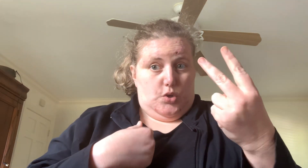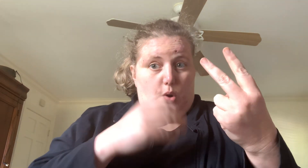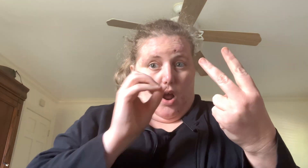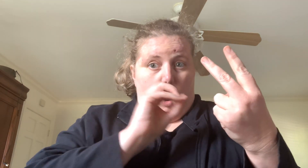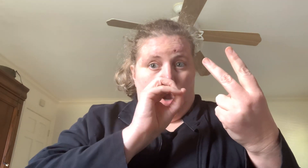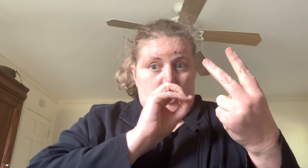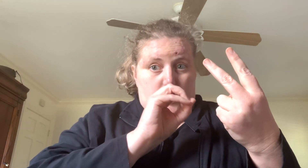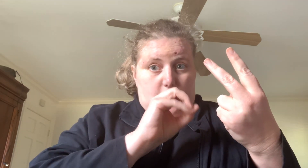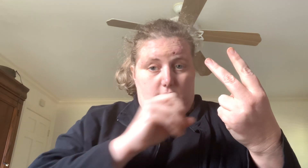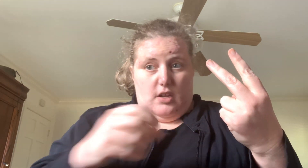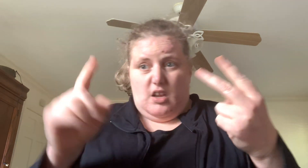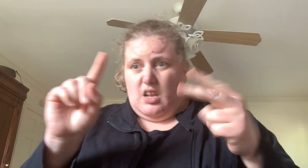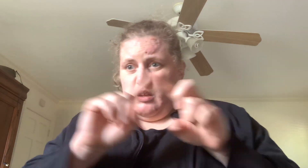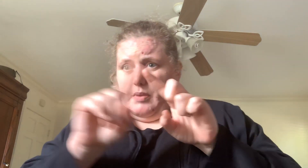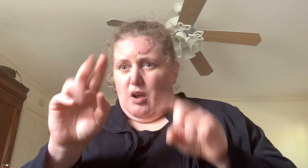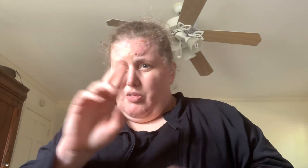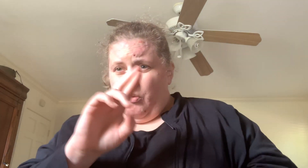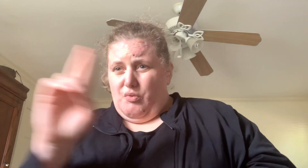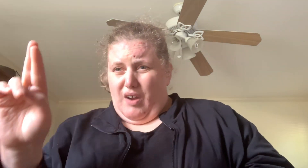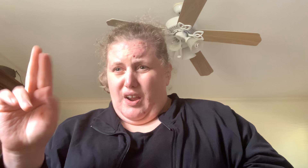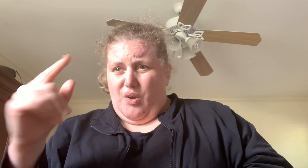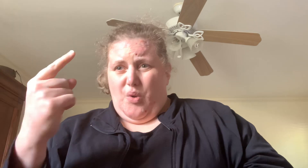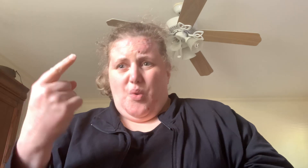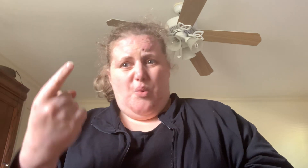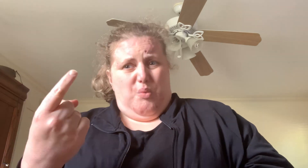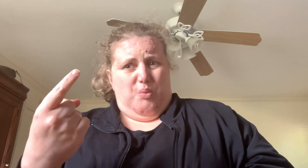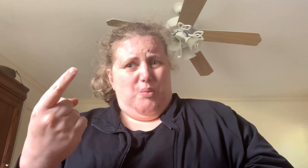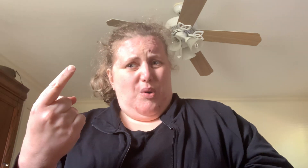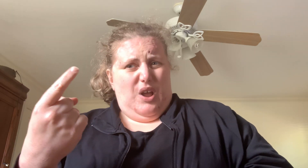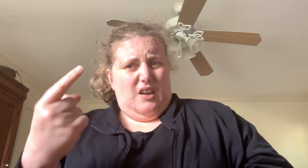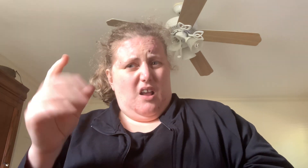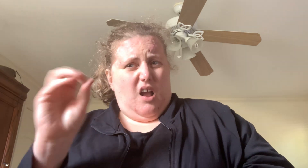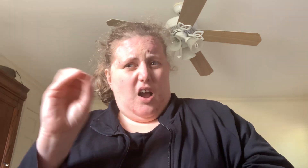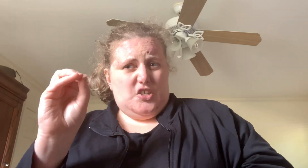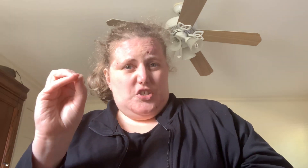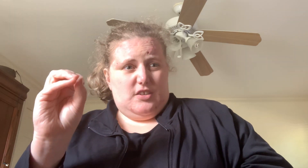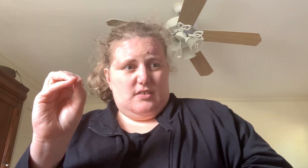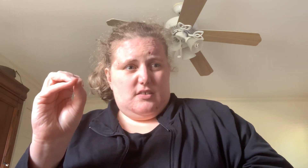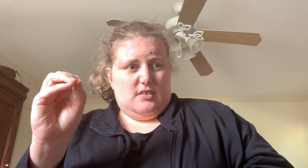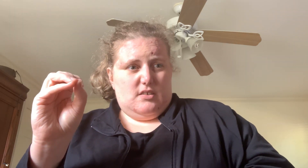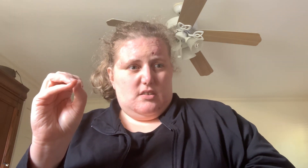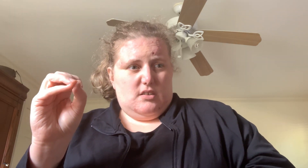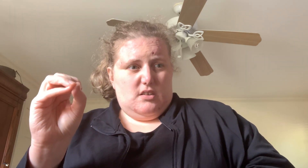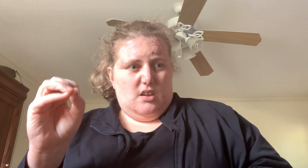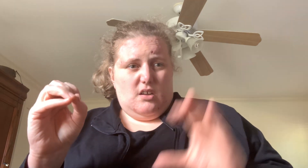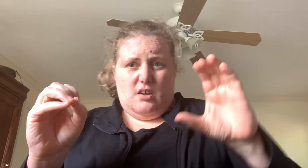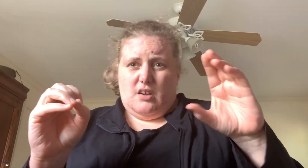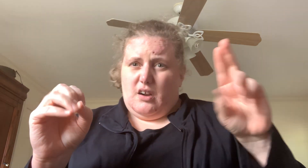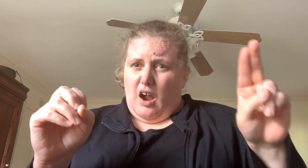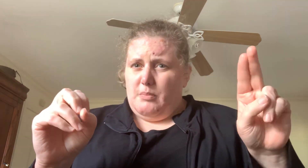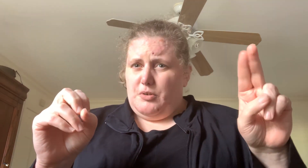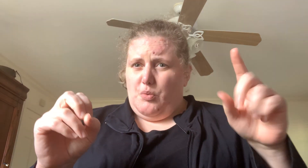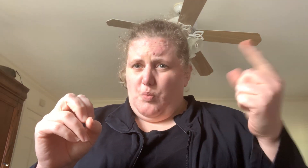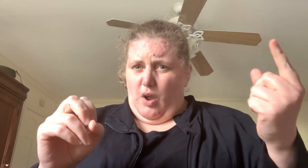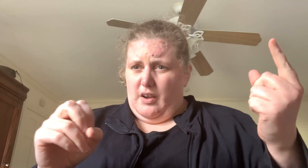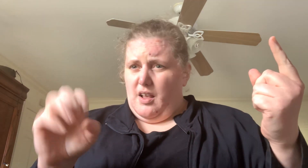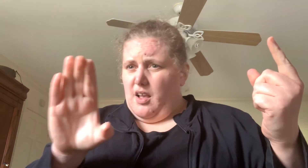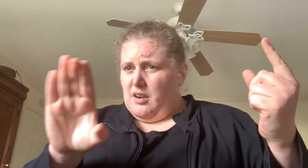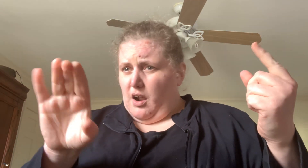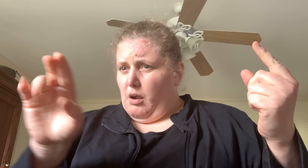1 oxygen in our product. So, and we have 1 copper on the left and 1 copper on the right. So we could easily just go ahead and put a